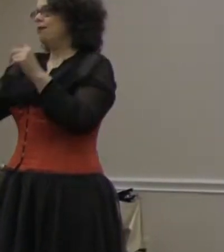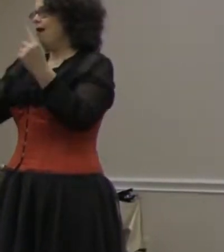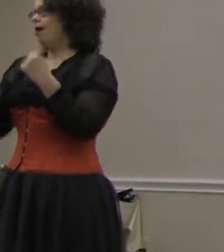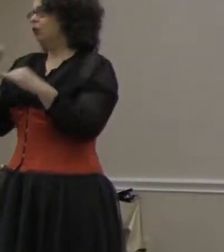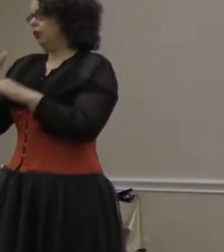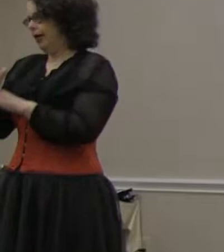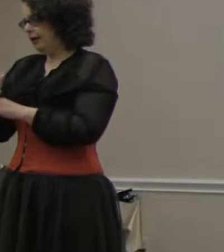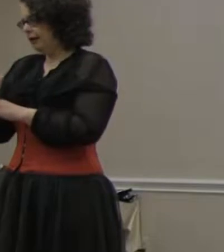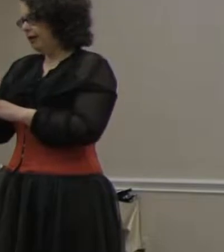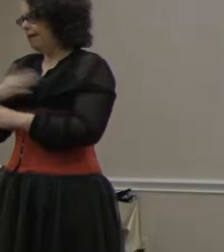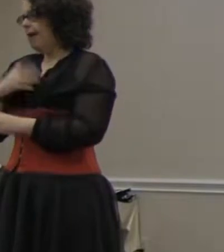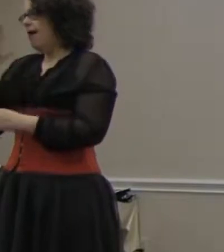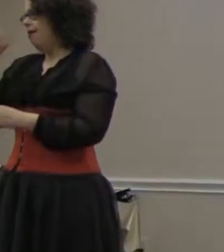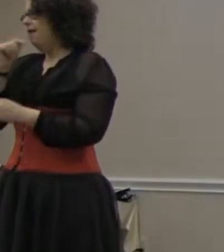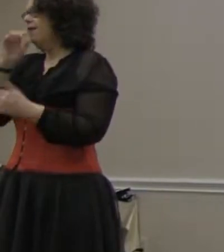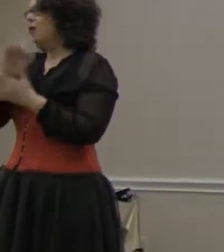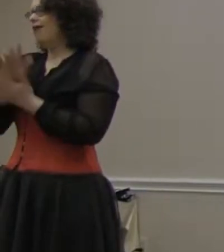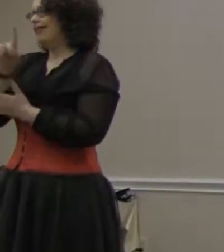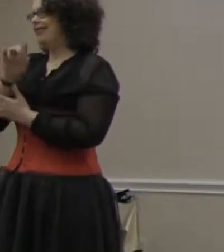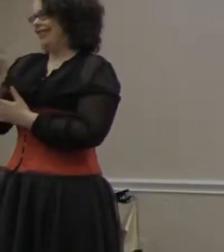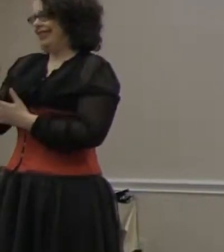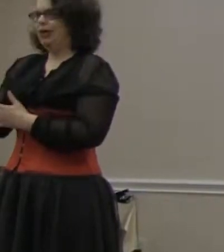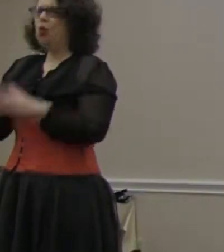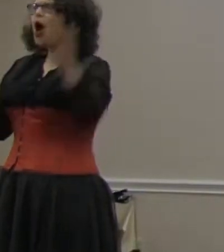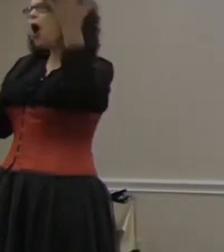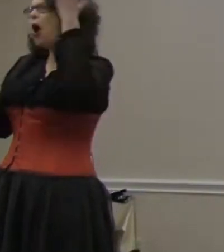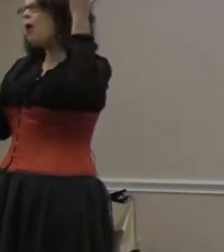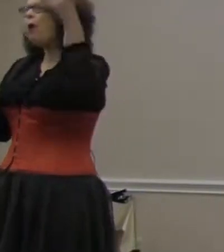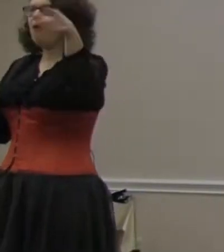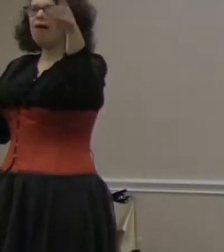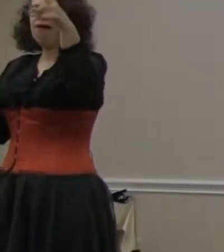evening, my lovely wife, Dee.